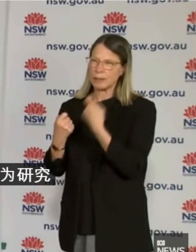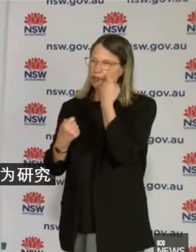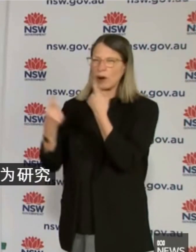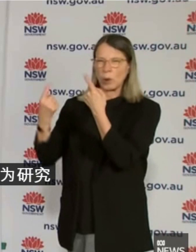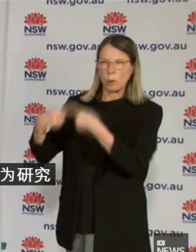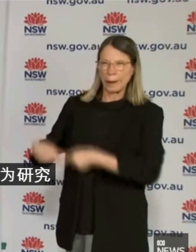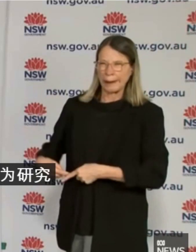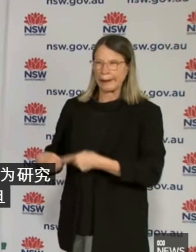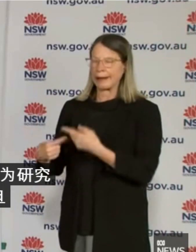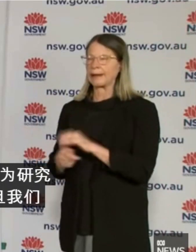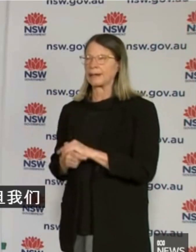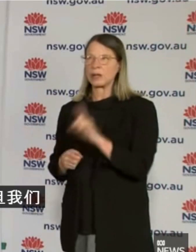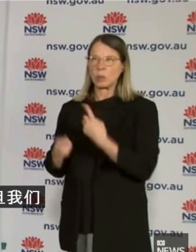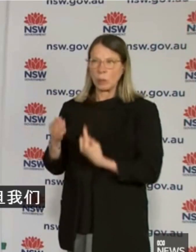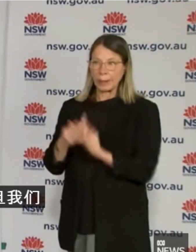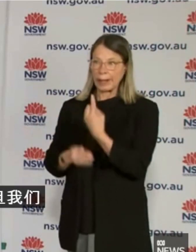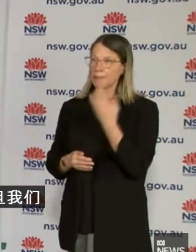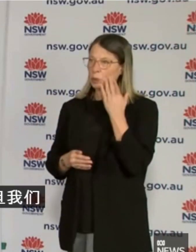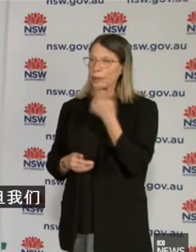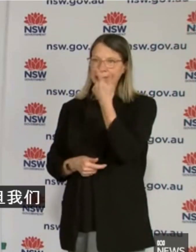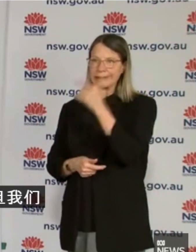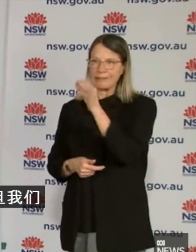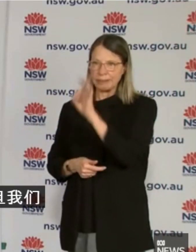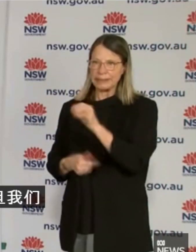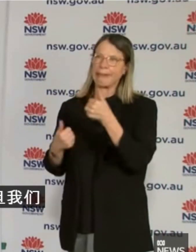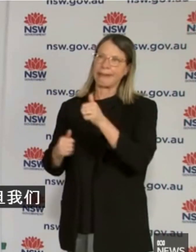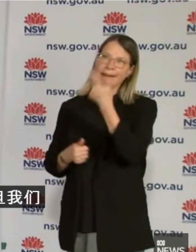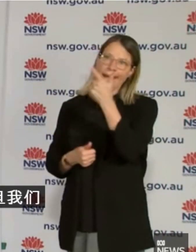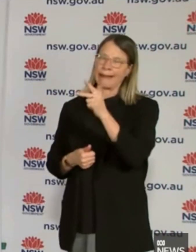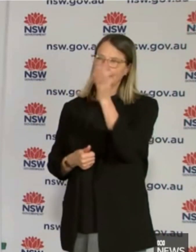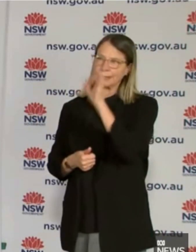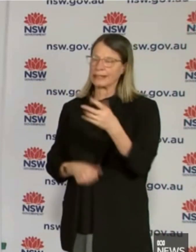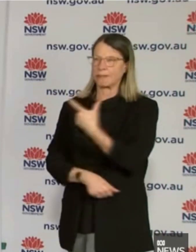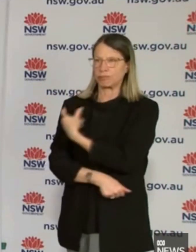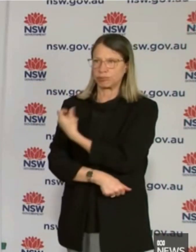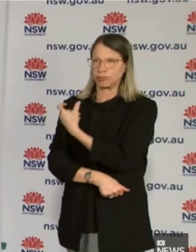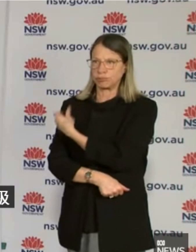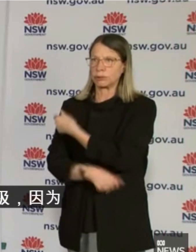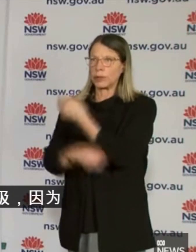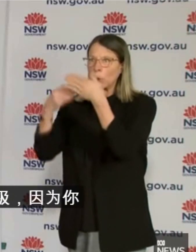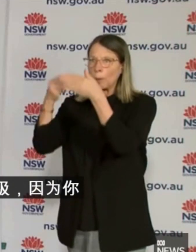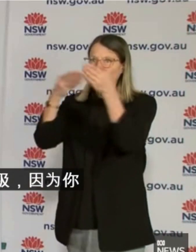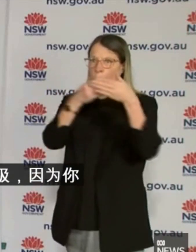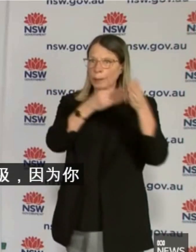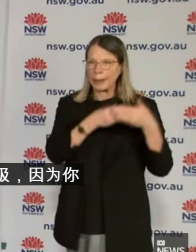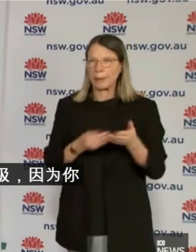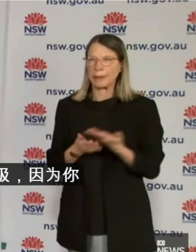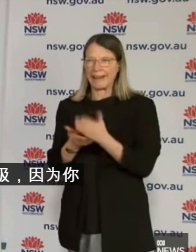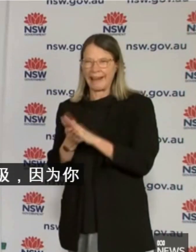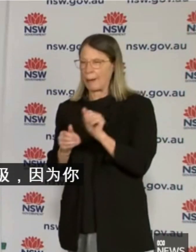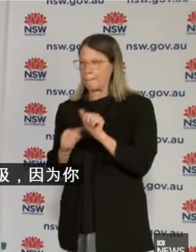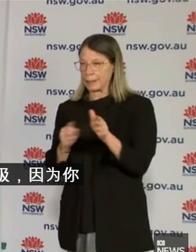how we open up once we get to the 70 and then 80% level, more broadly across the state. Because you could have,